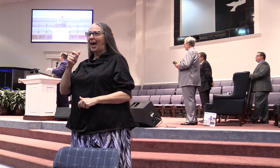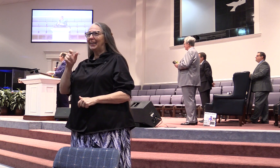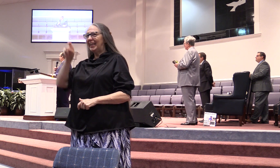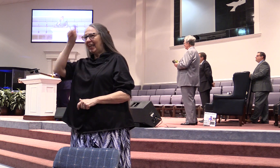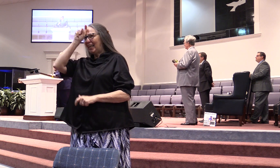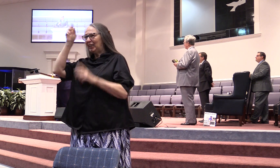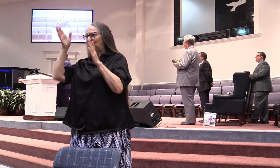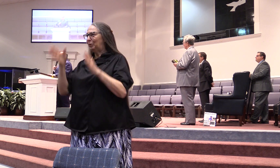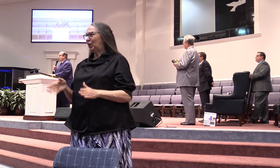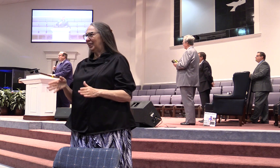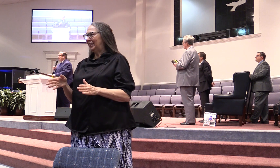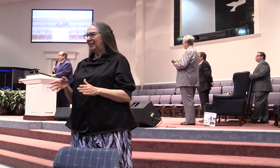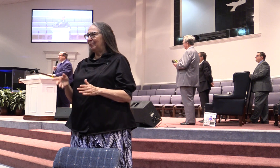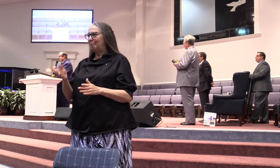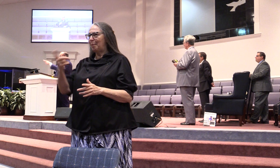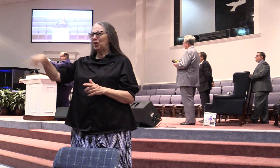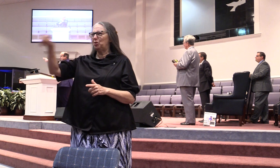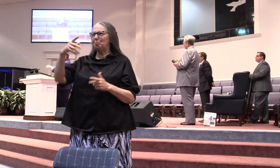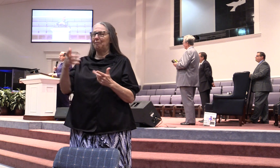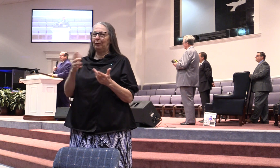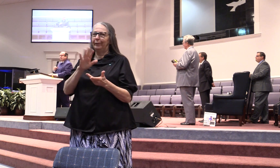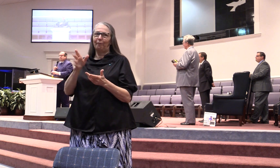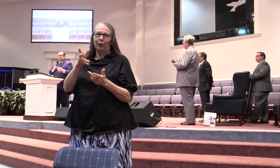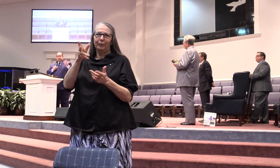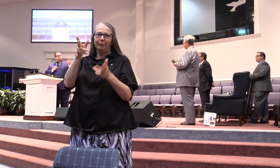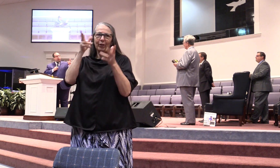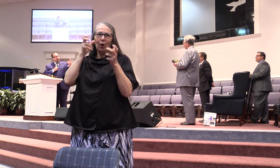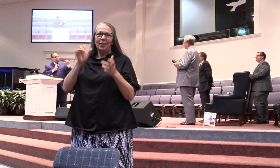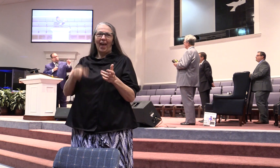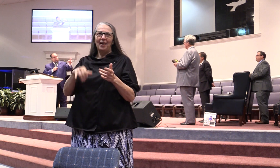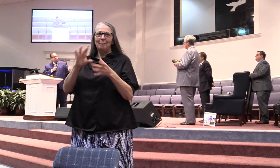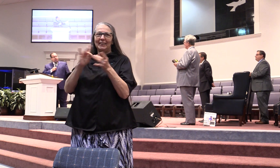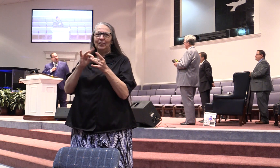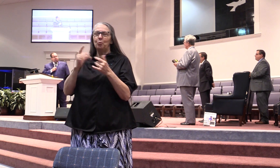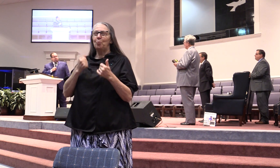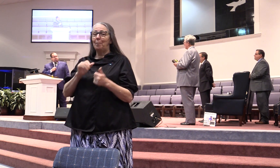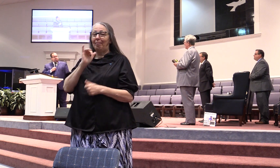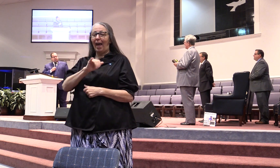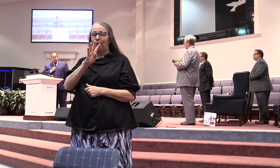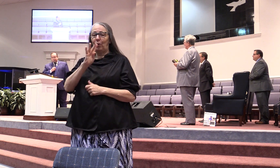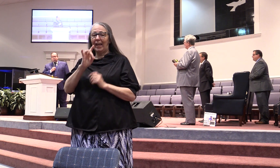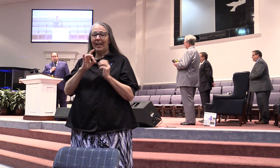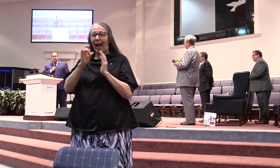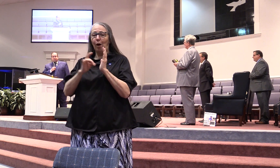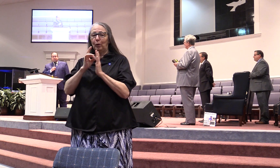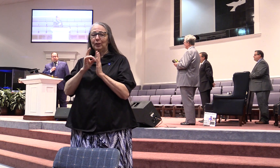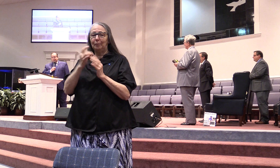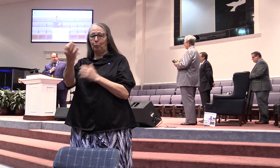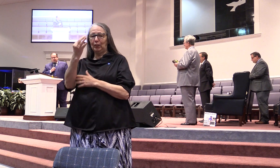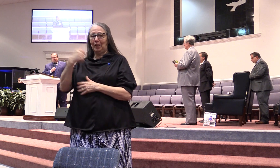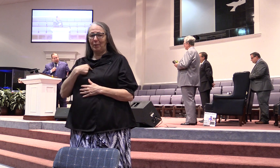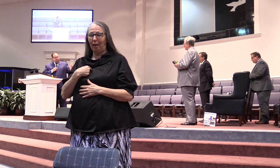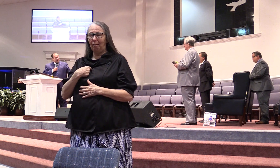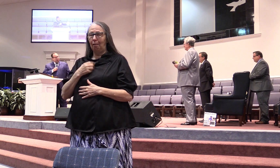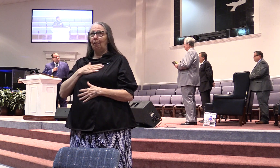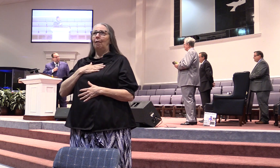know either of those or know anything about those. Yeah? That 48 hours, you saved my life. And I'm so blessed. And